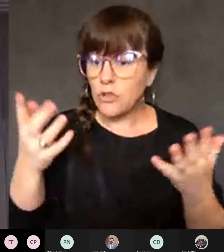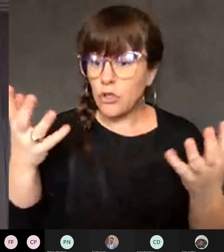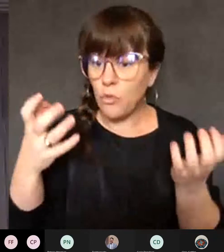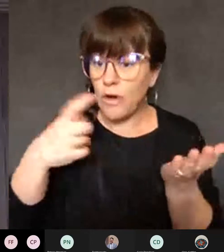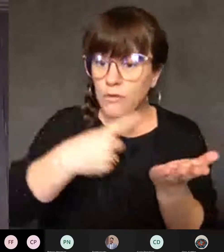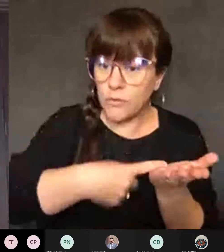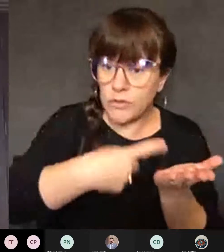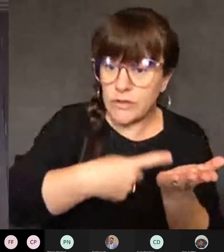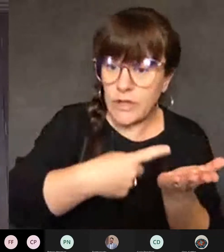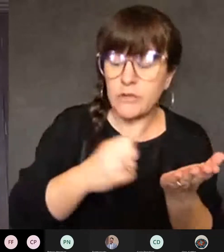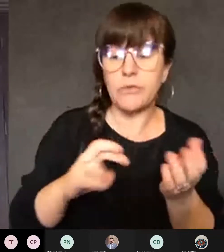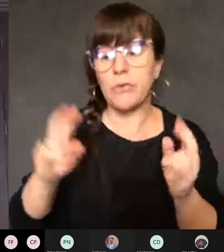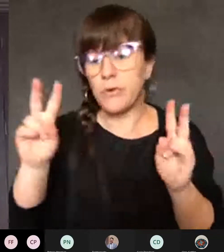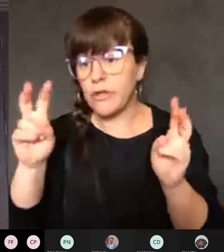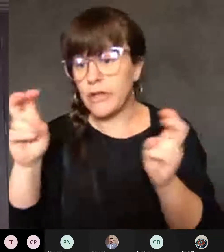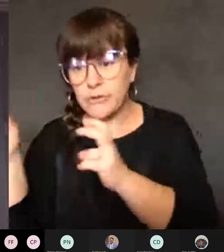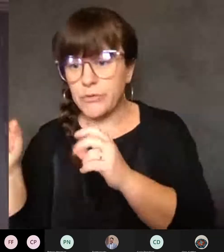or issues